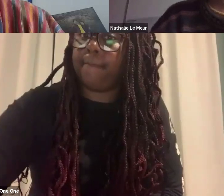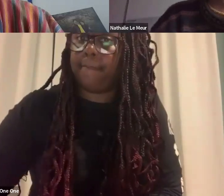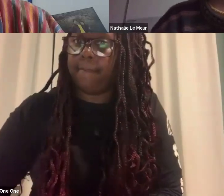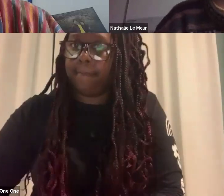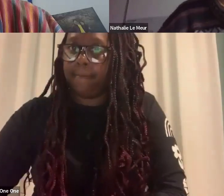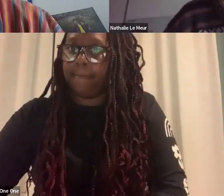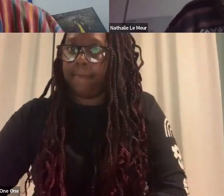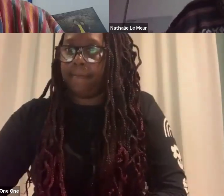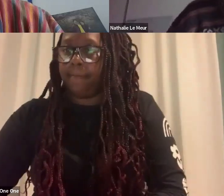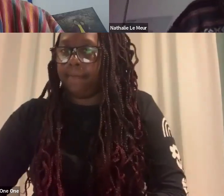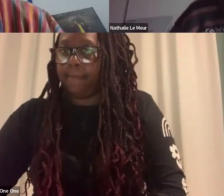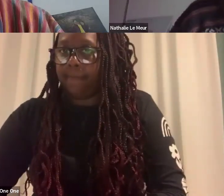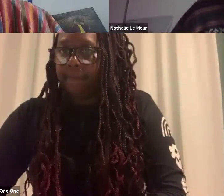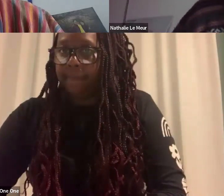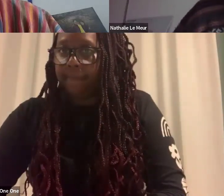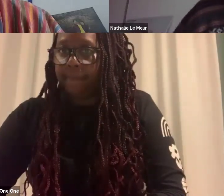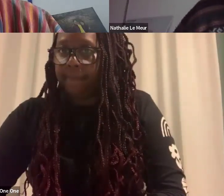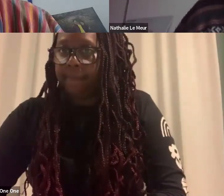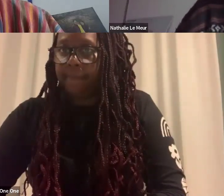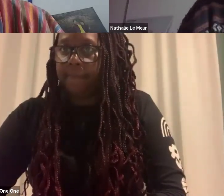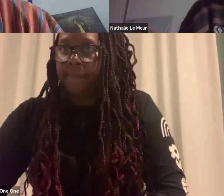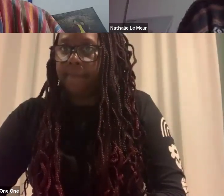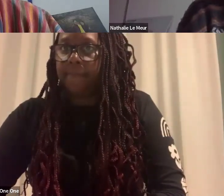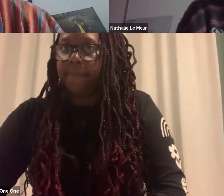Latu, I think you need to go back to the Zoom,